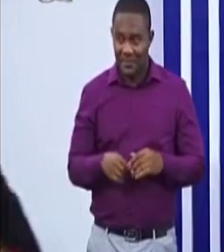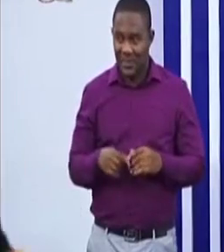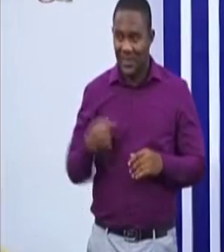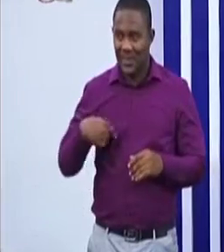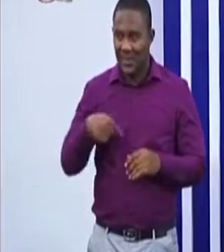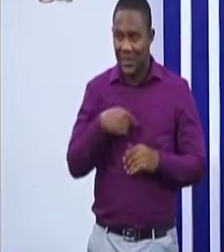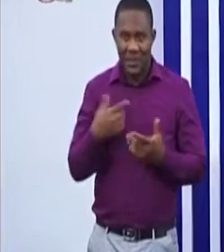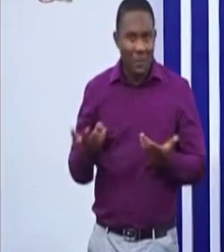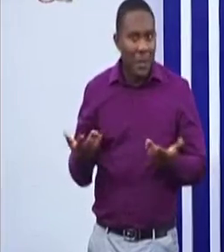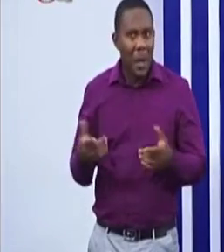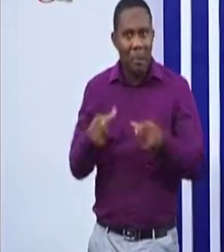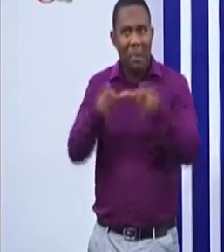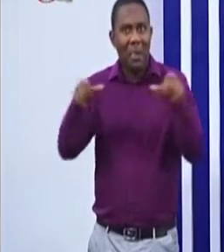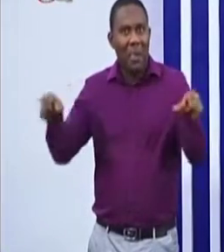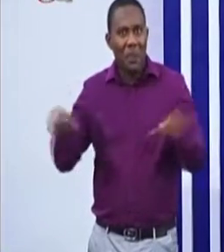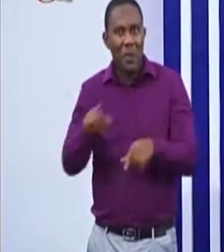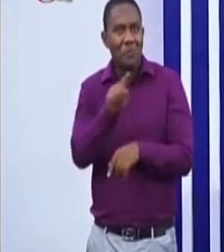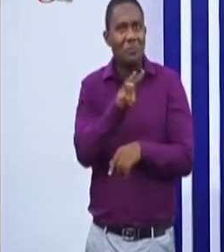become bilingual.